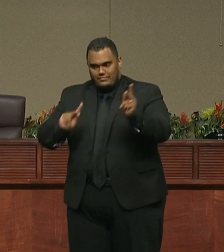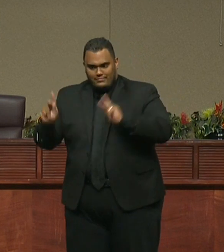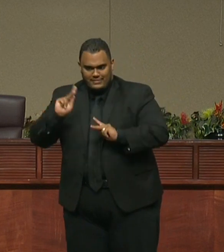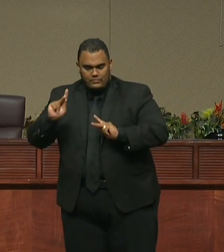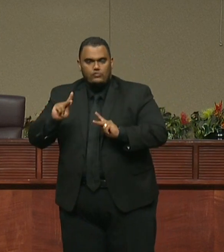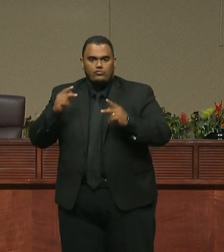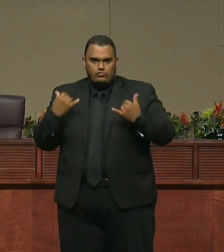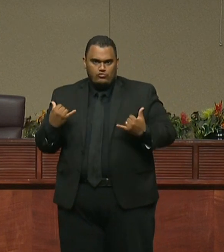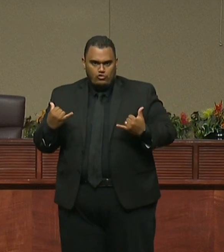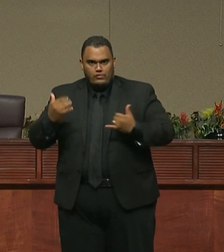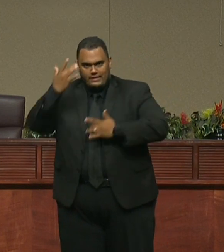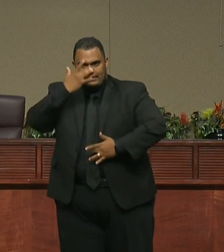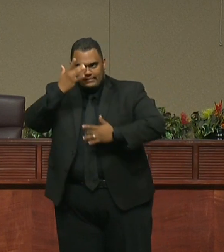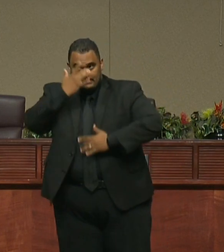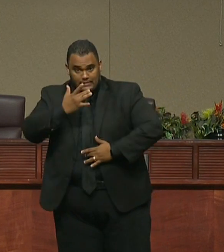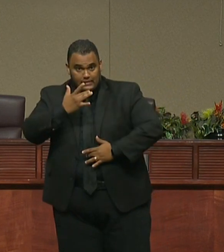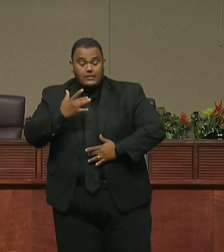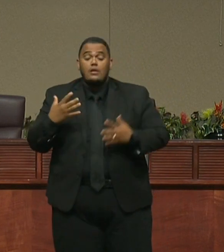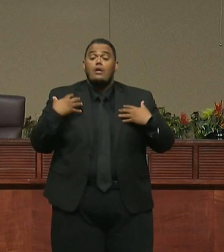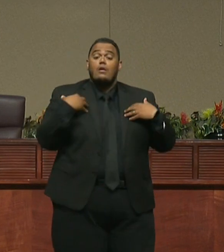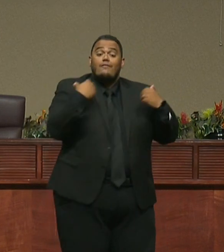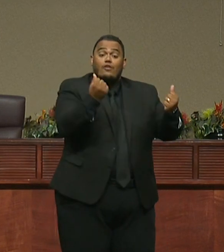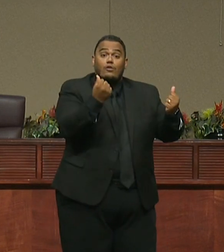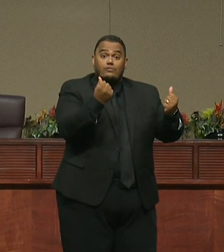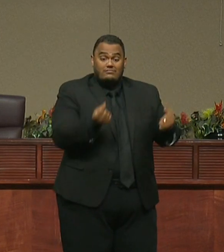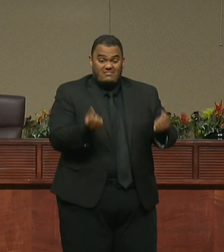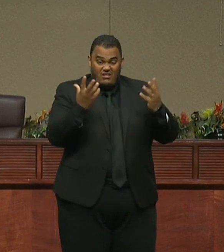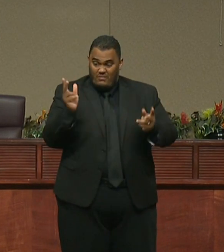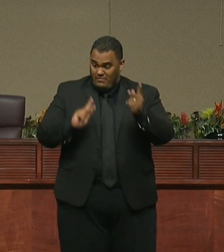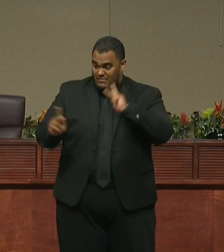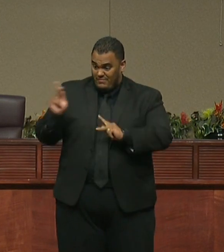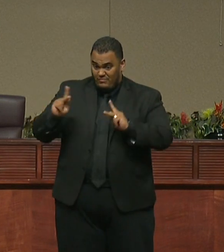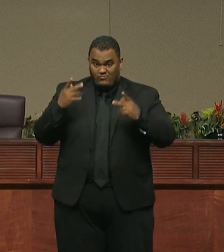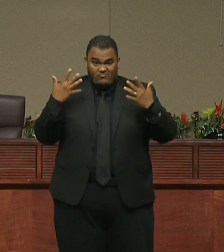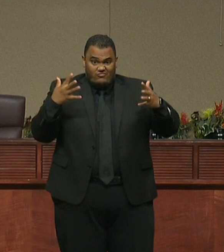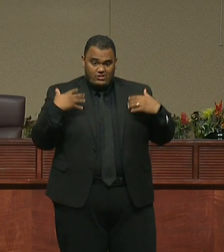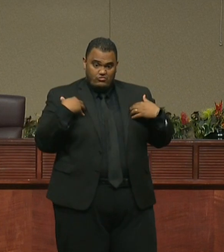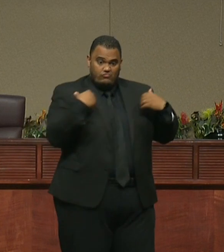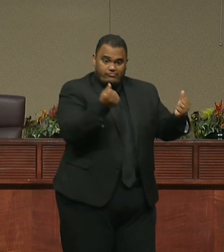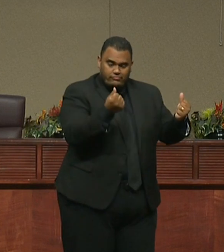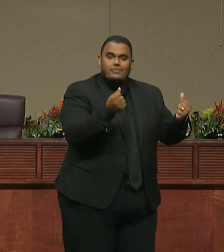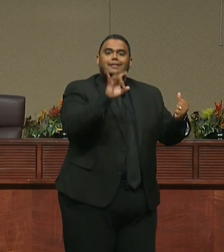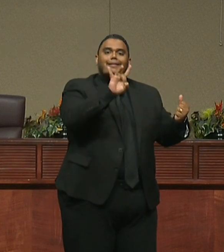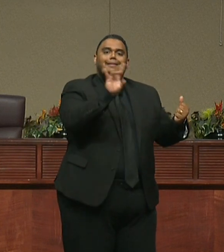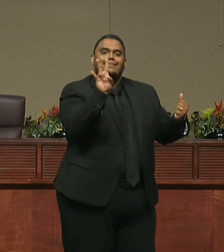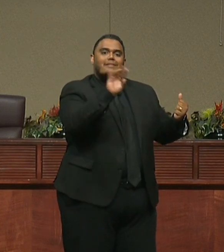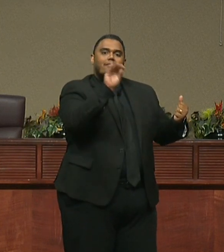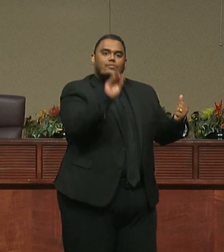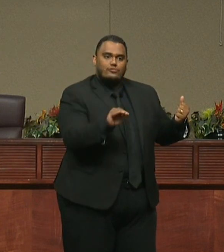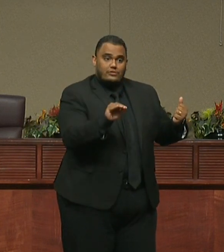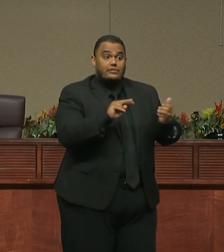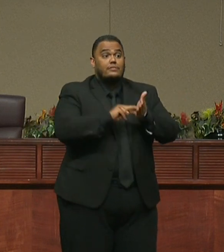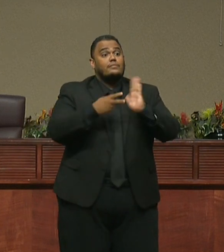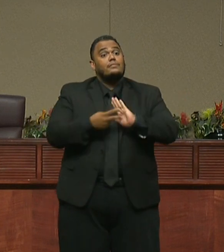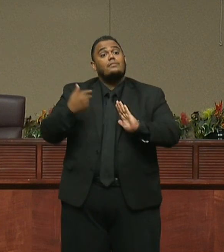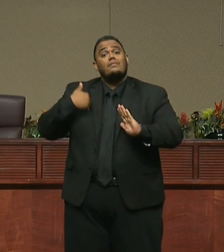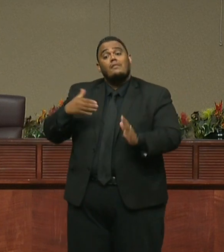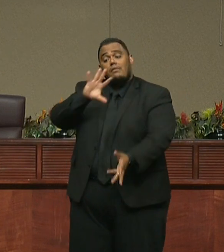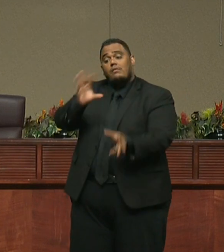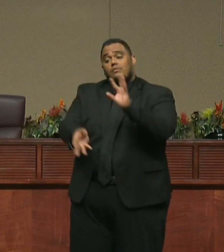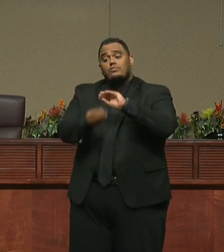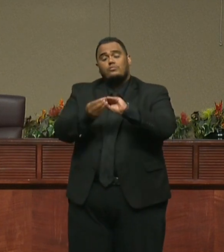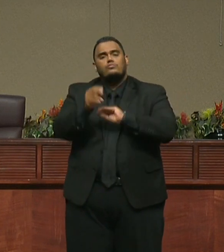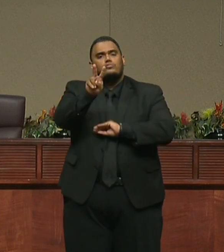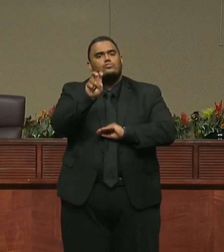right now, it is 87%, has greatly increased. And we have a total of